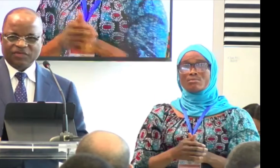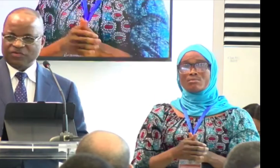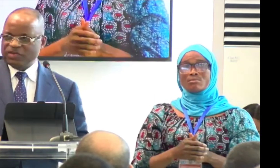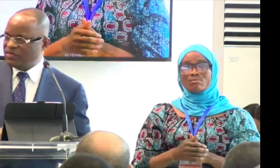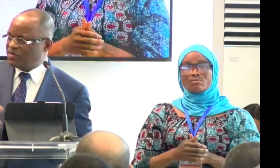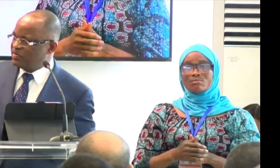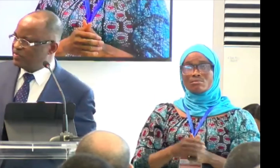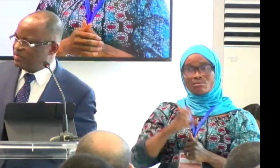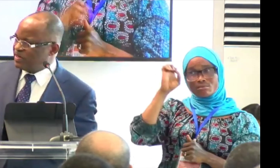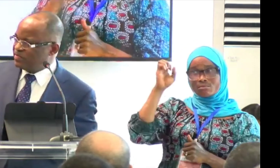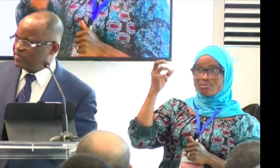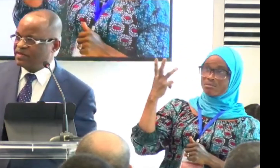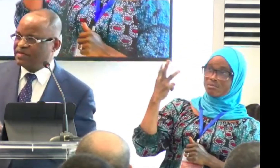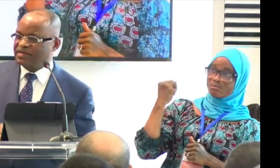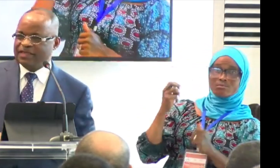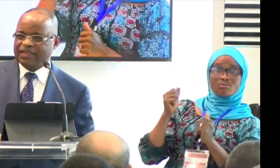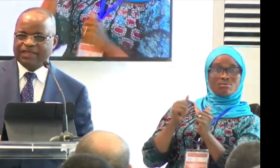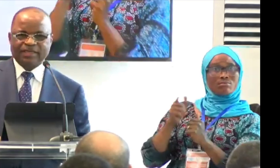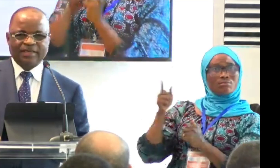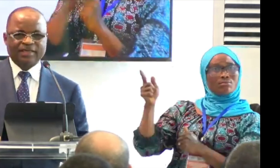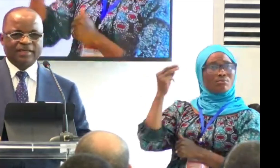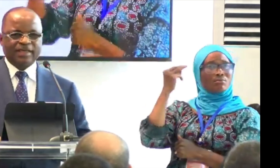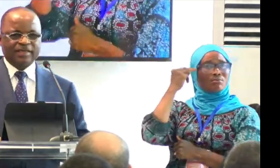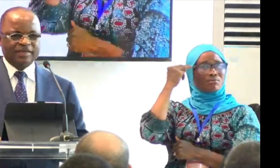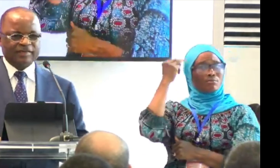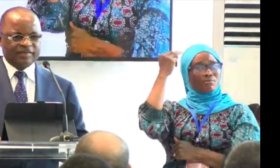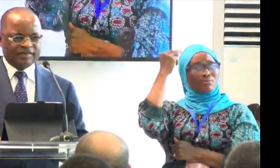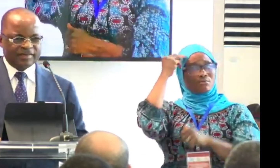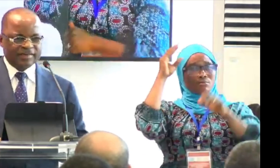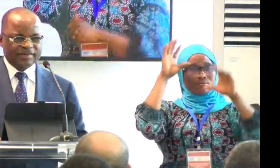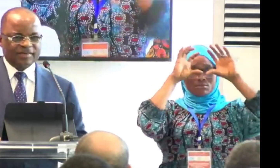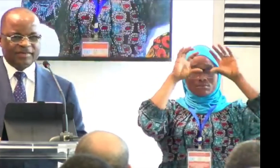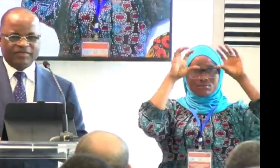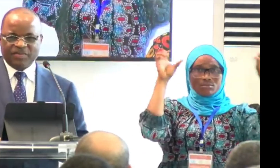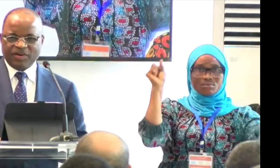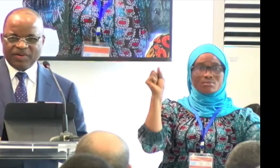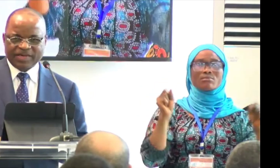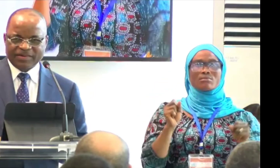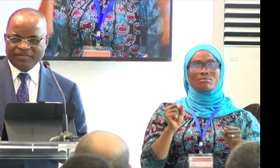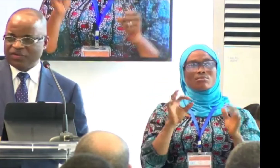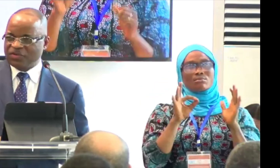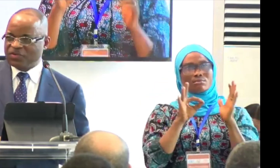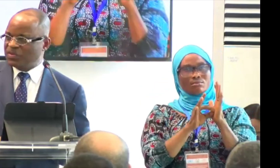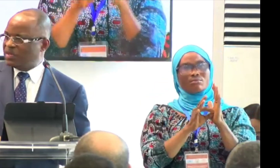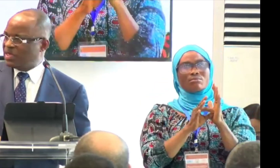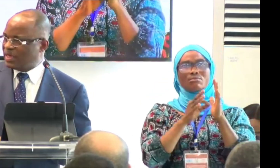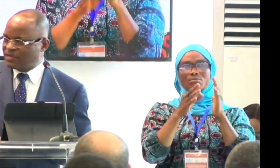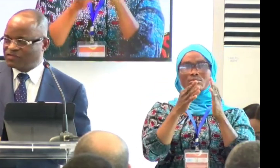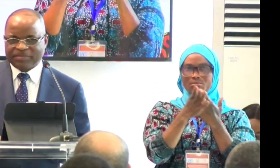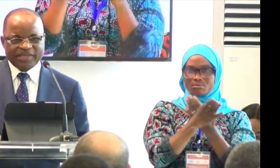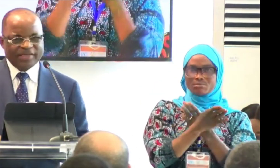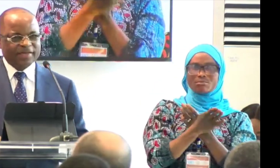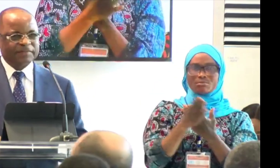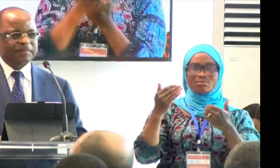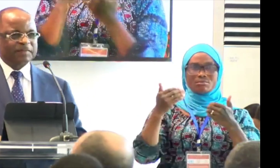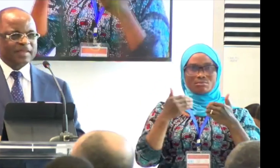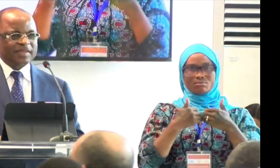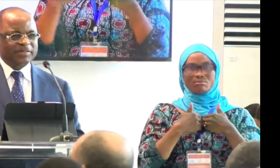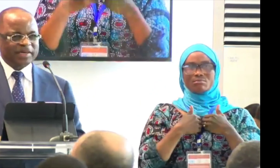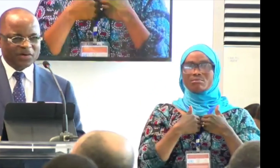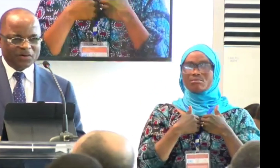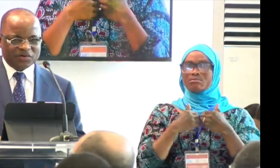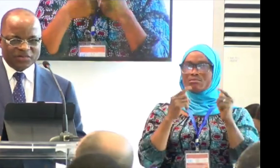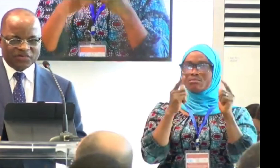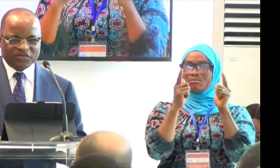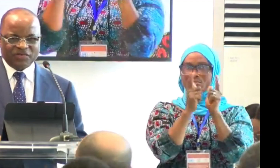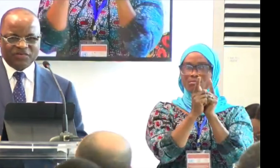He was with you, Mr. President, in Addis, February, when you had a summit there,